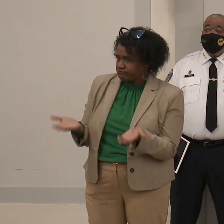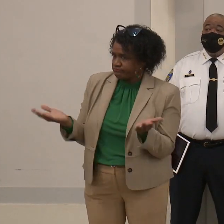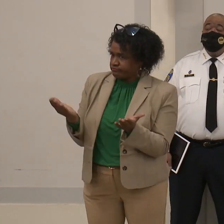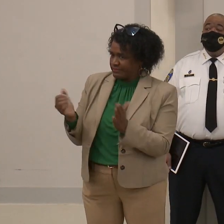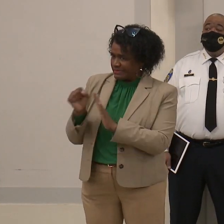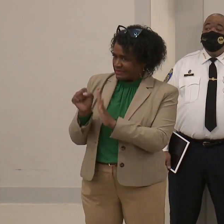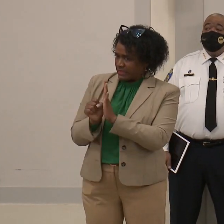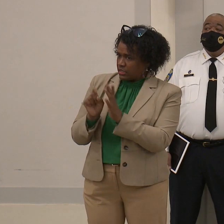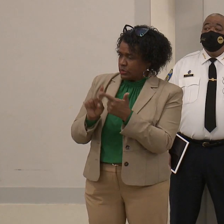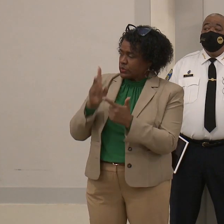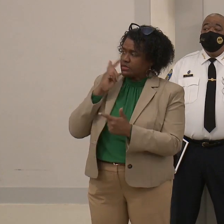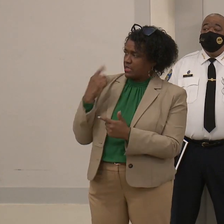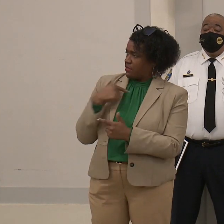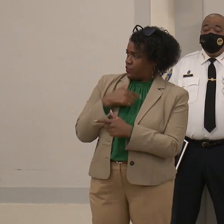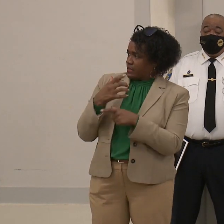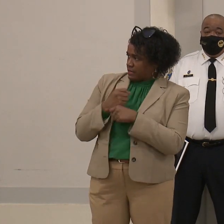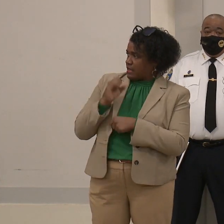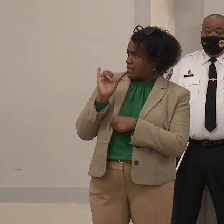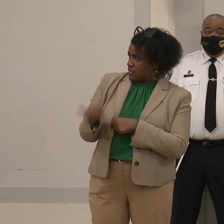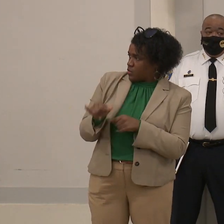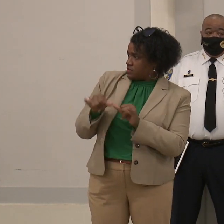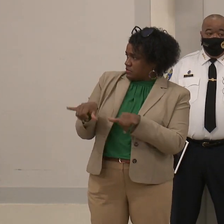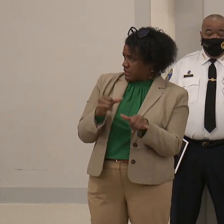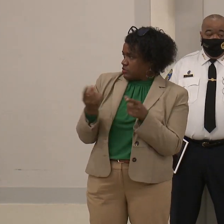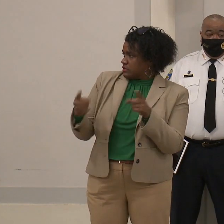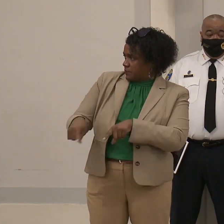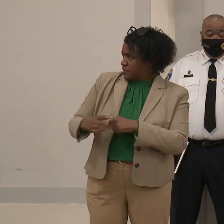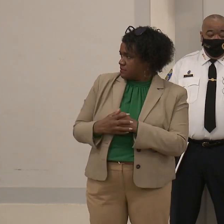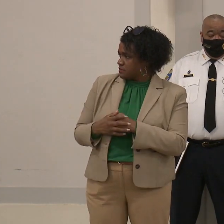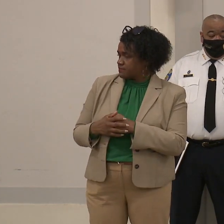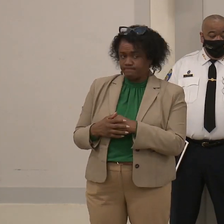to see if we can get those things happening. Dr. Jaraza?